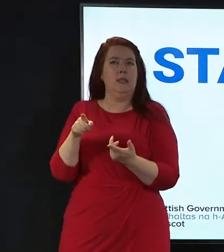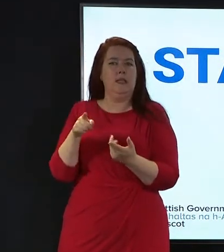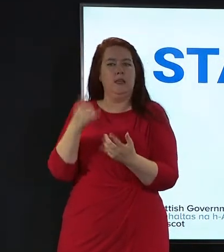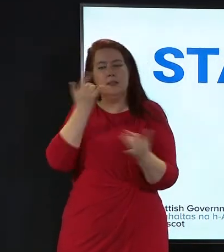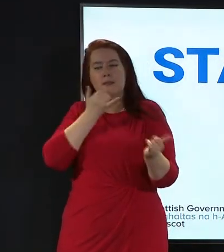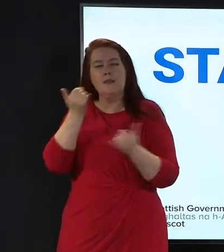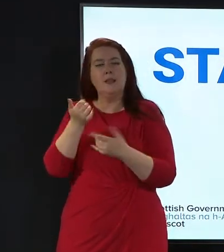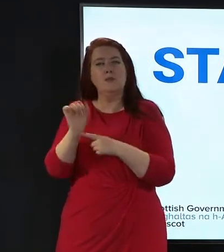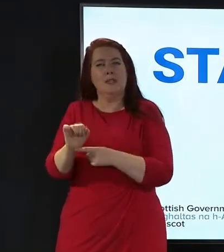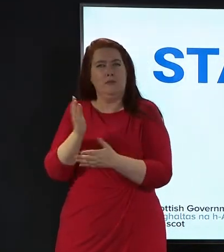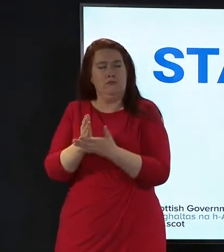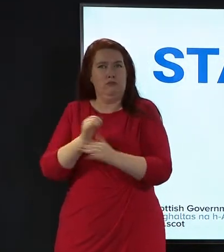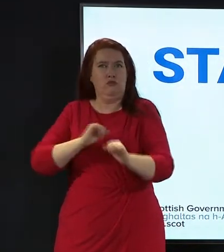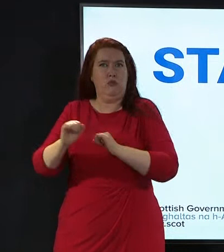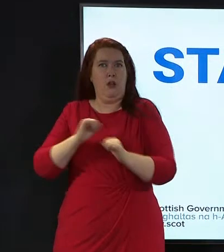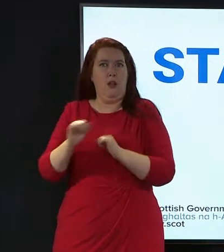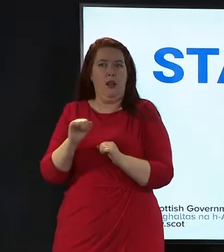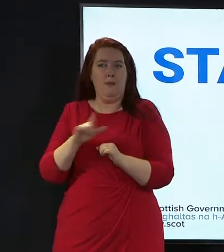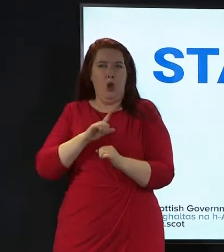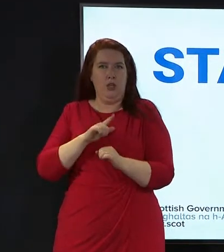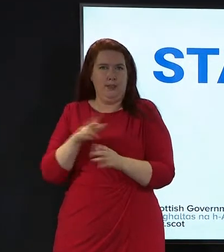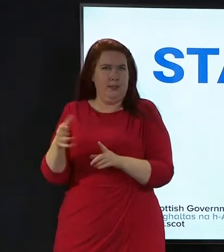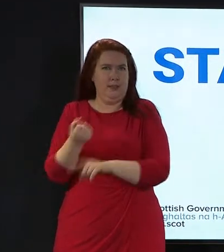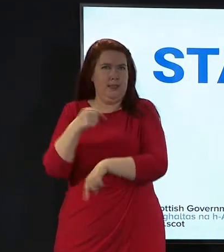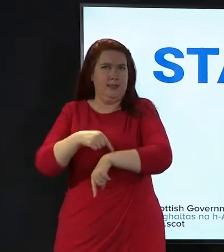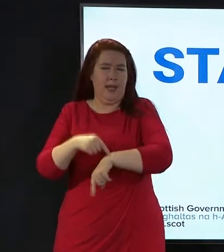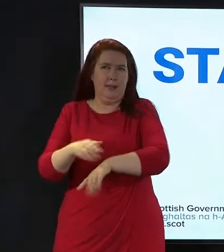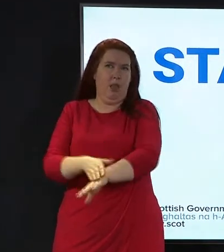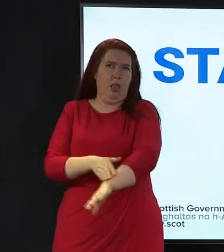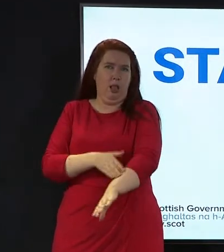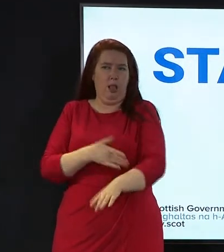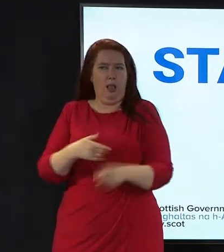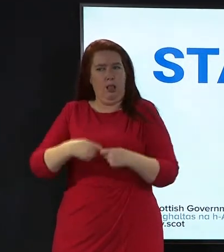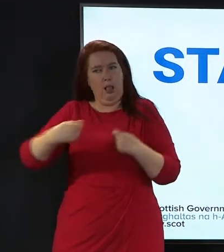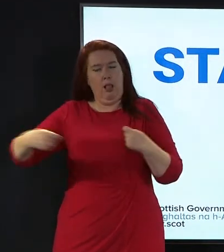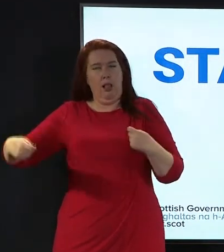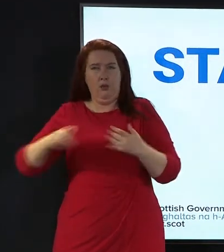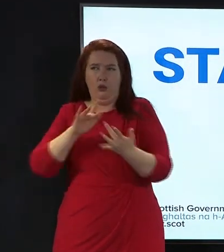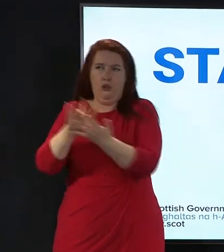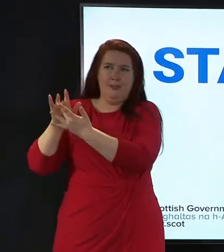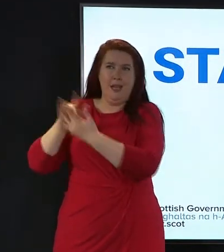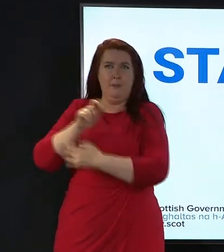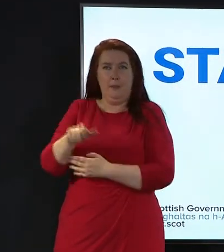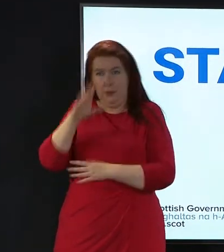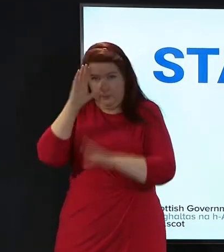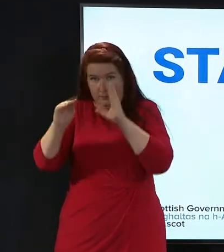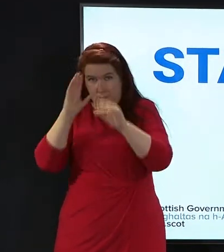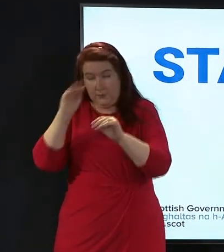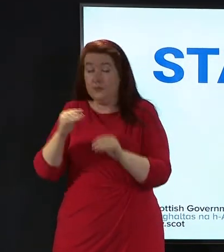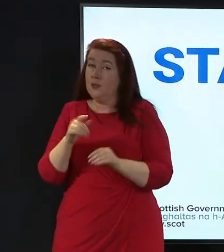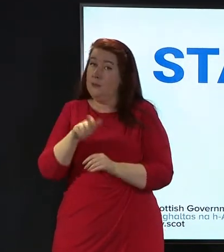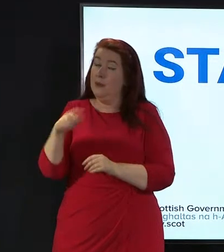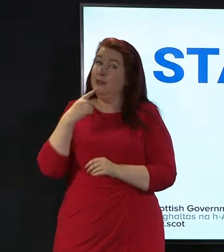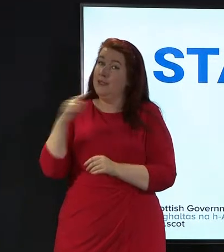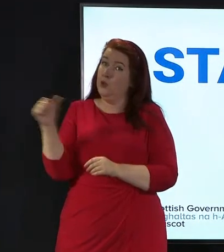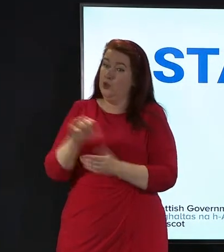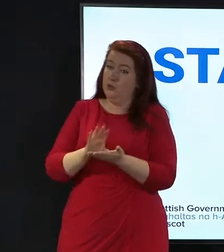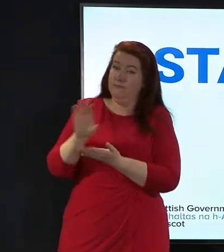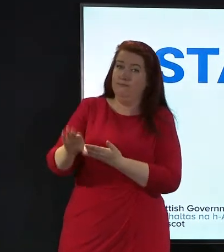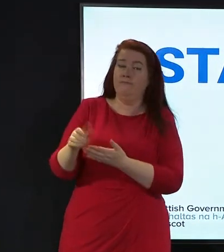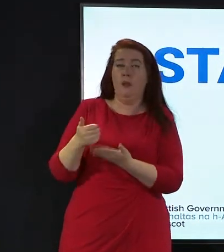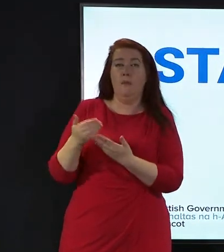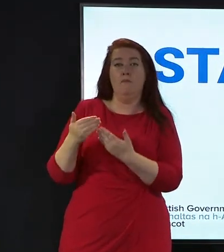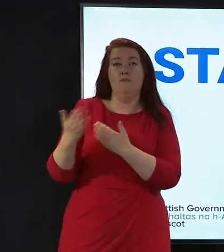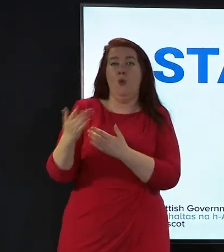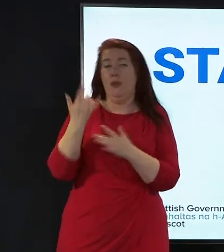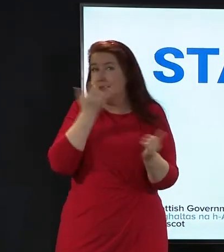with it taking longer and longer to contact people, and there are calls for greater resources to be put into Test and Protect in Scotland. And just